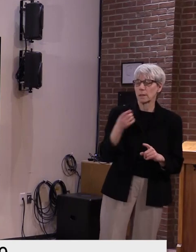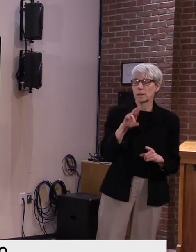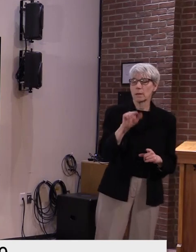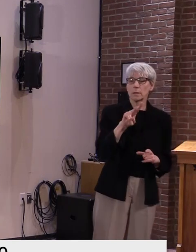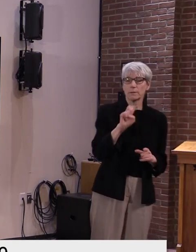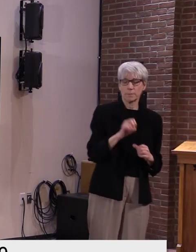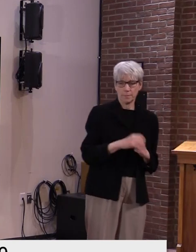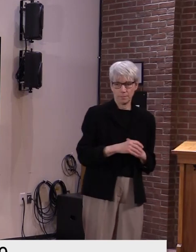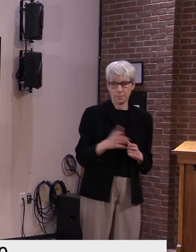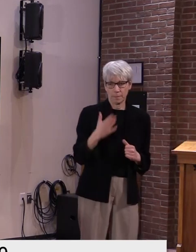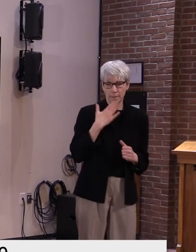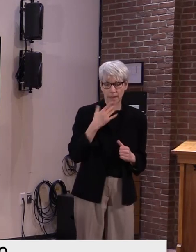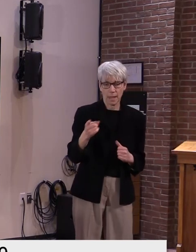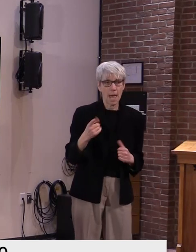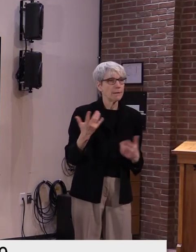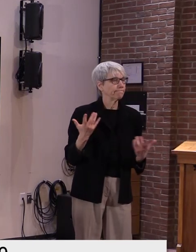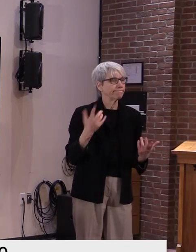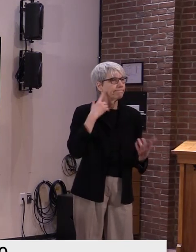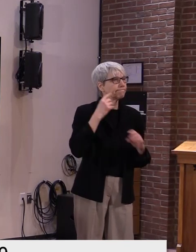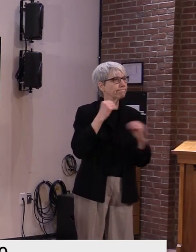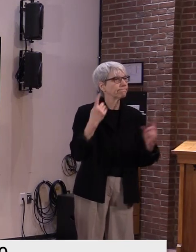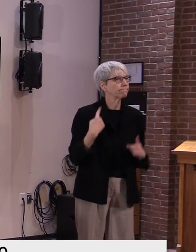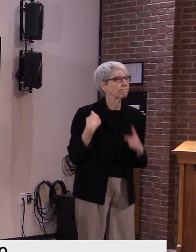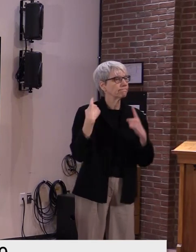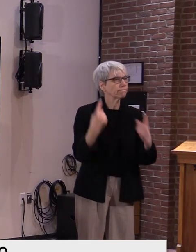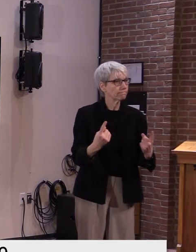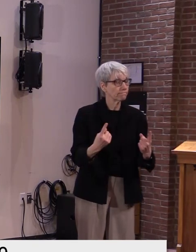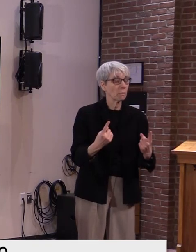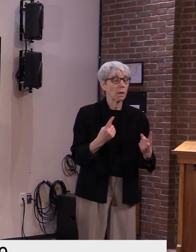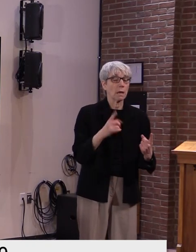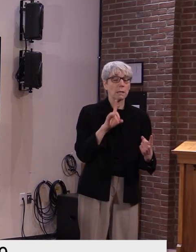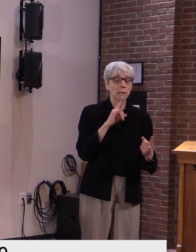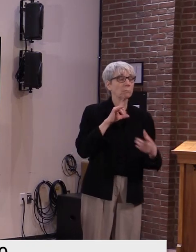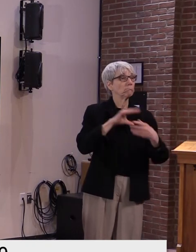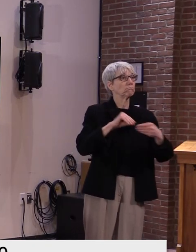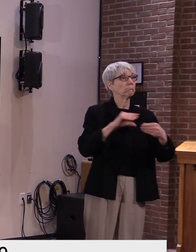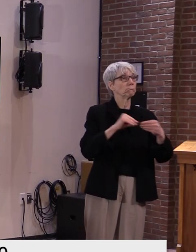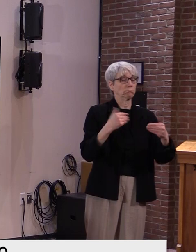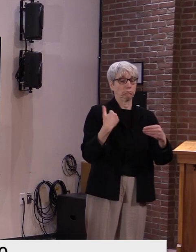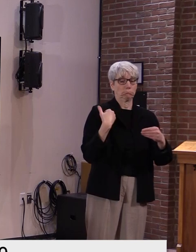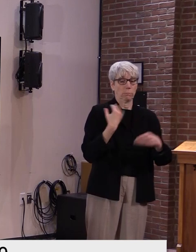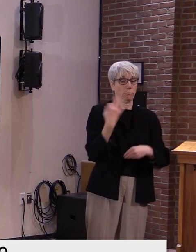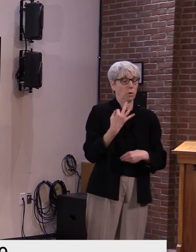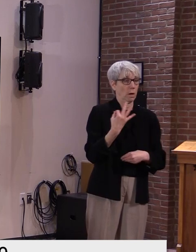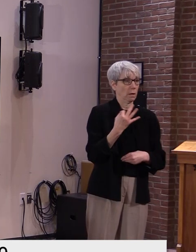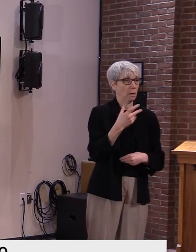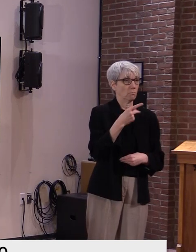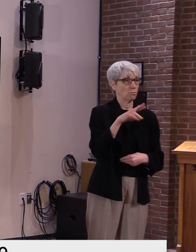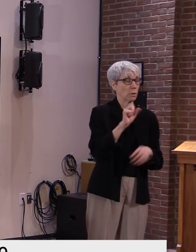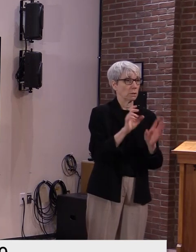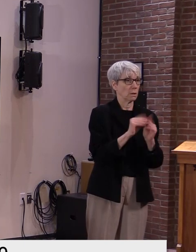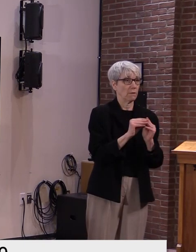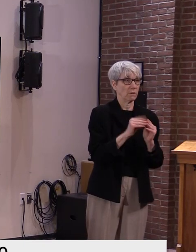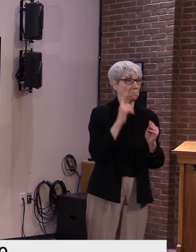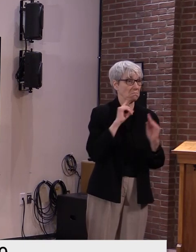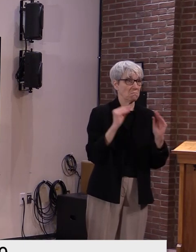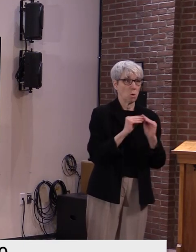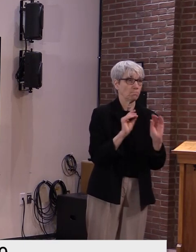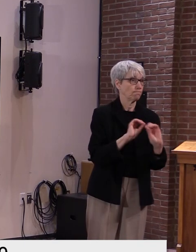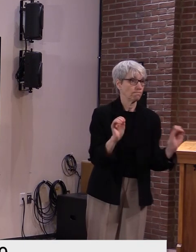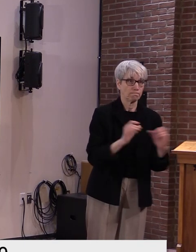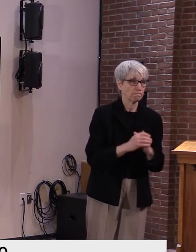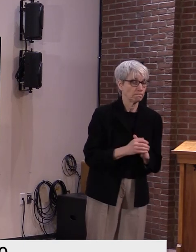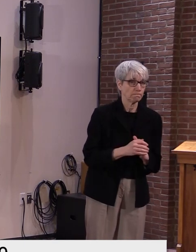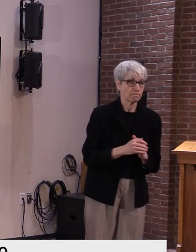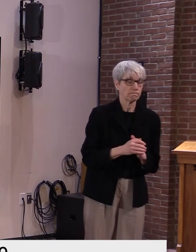Thank you, Ed. I really have no update, nothing more to add to what I said at the press conference on Friday, that according